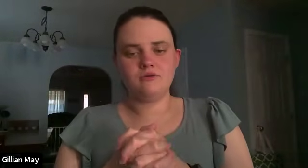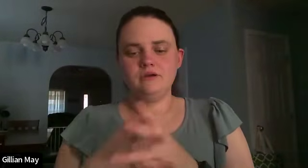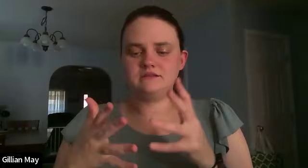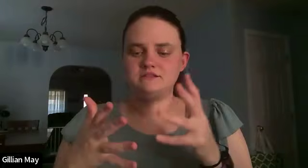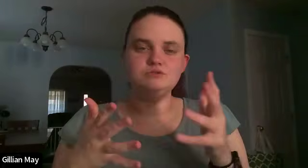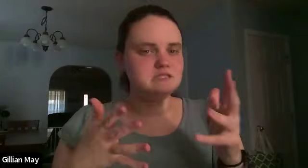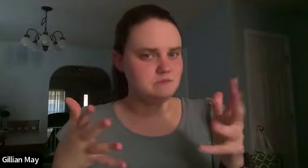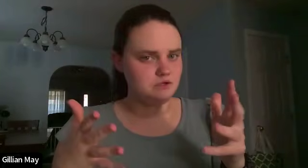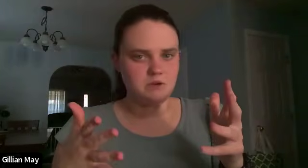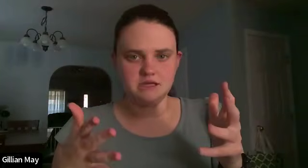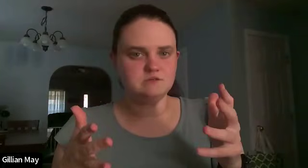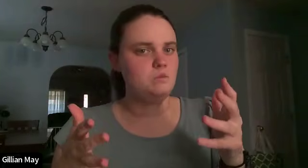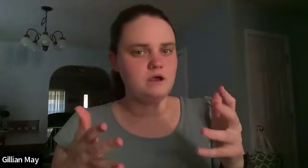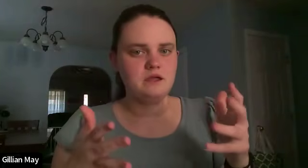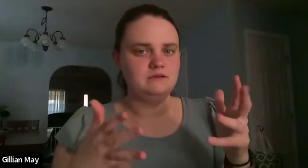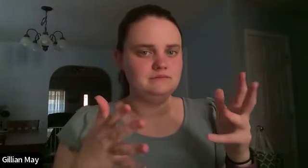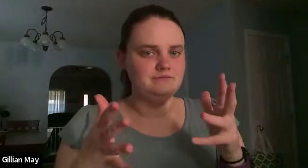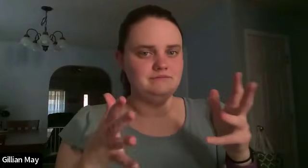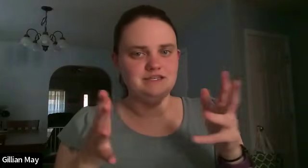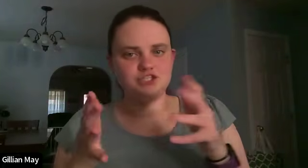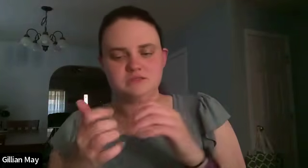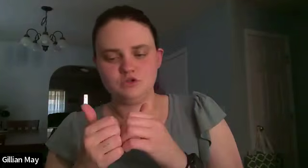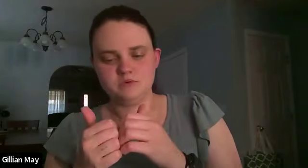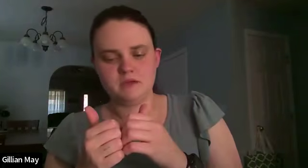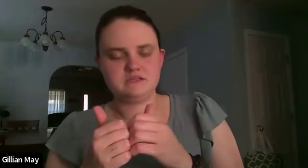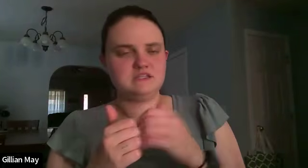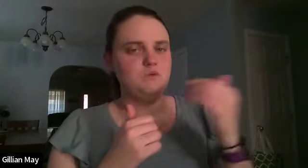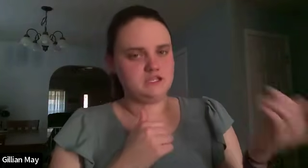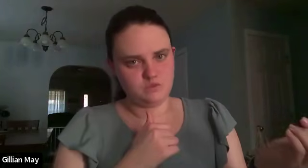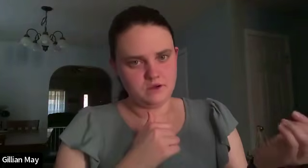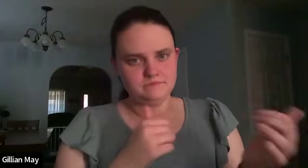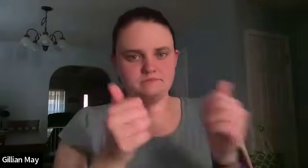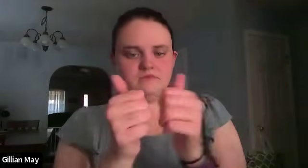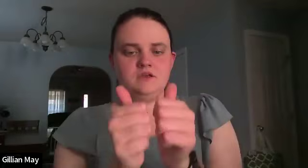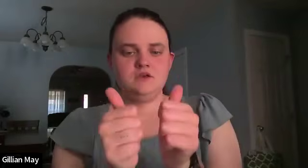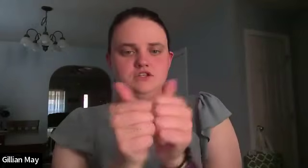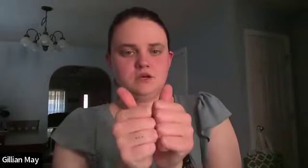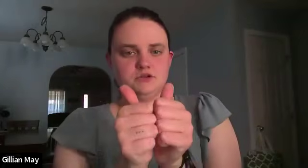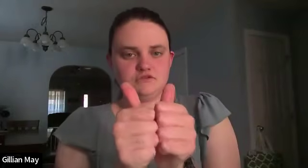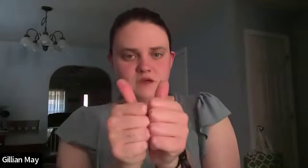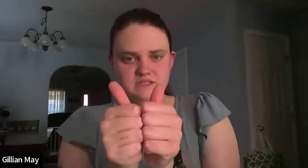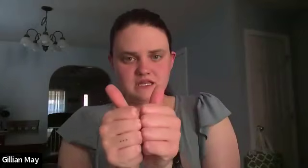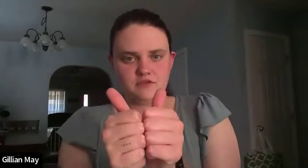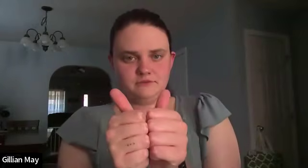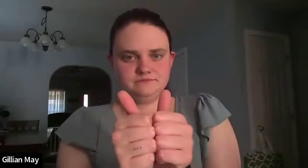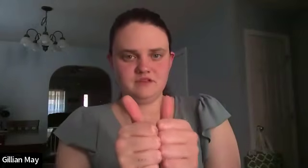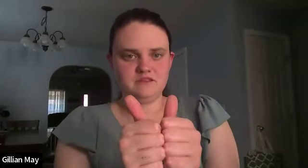how, two similar ways. One is just multiple bounces, one is one. So you're gonna put your thumbs together like